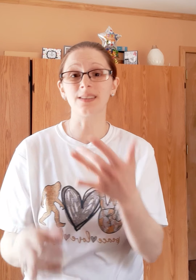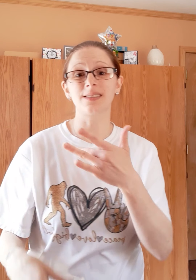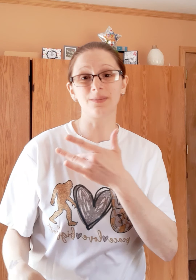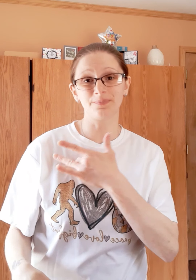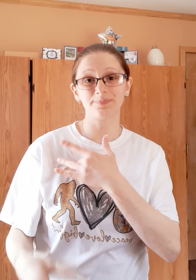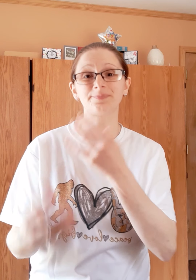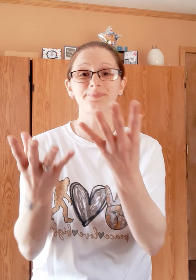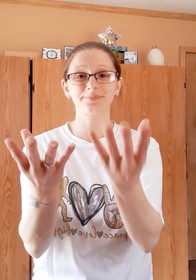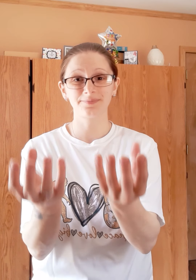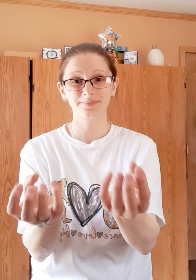gentleness.